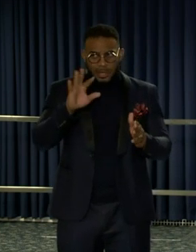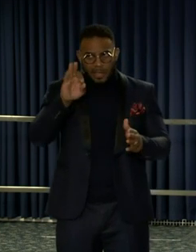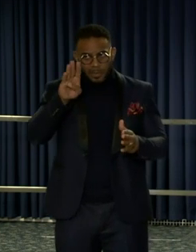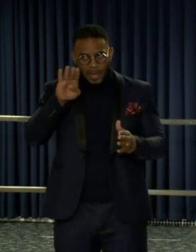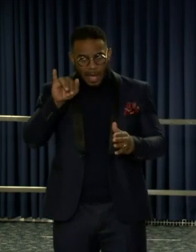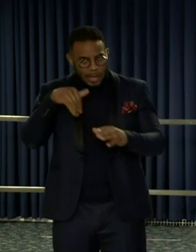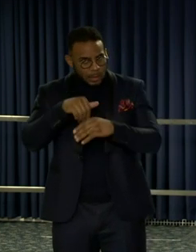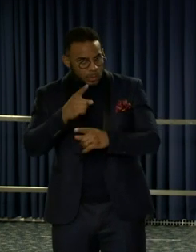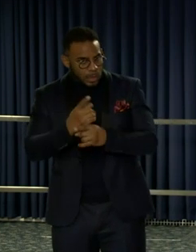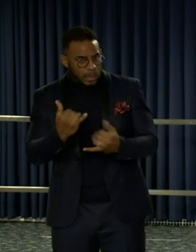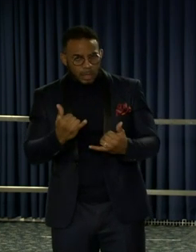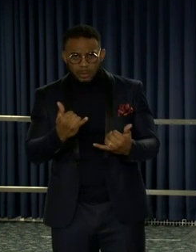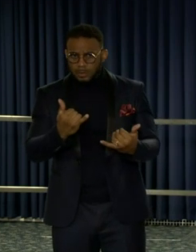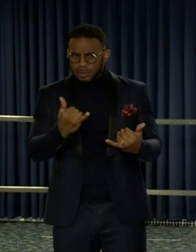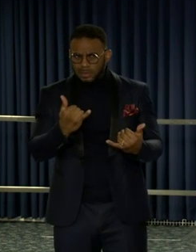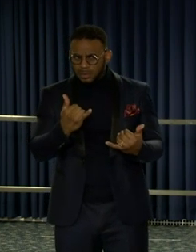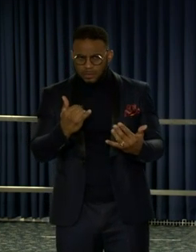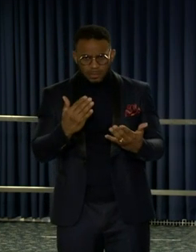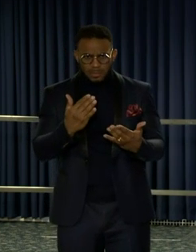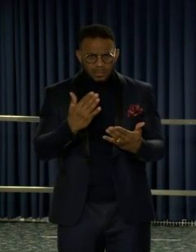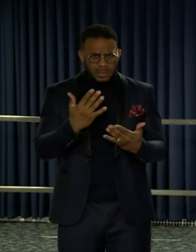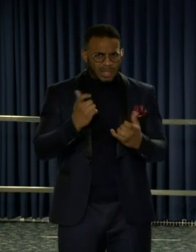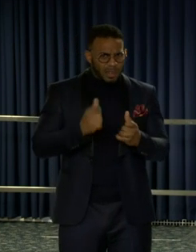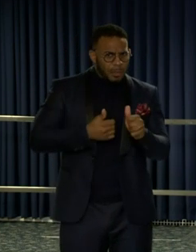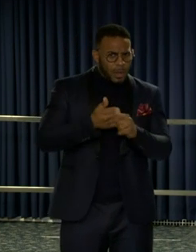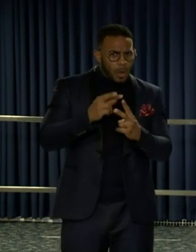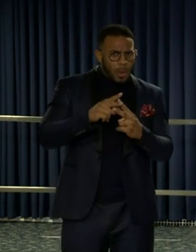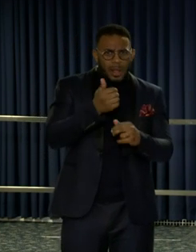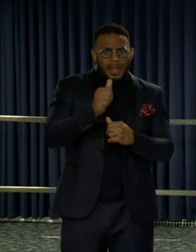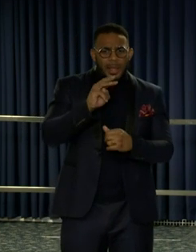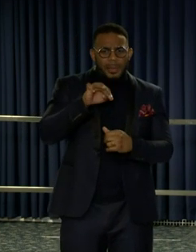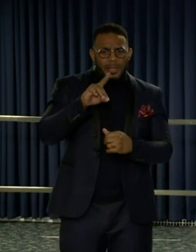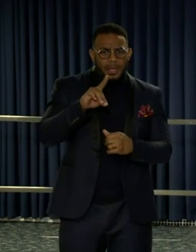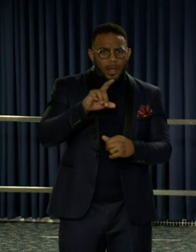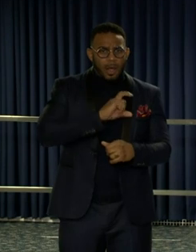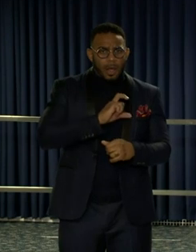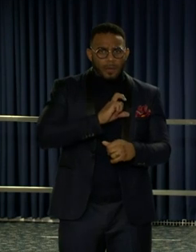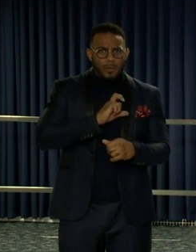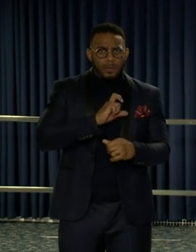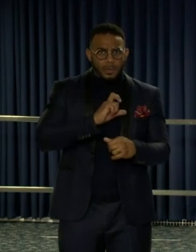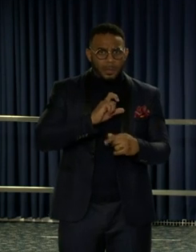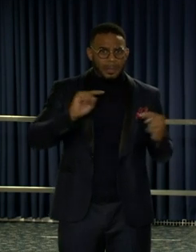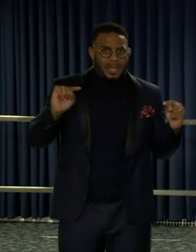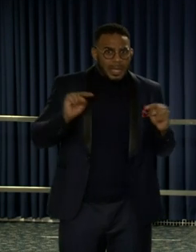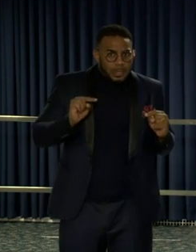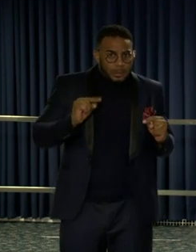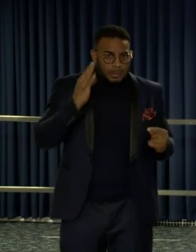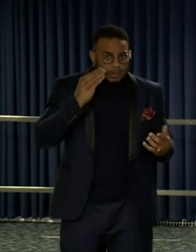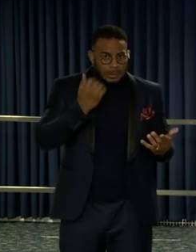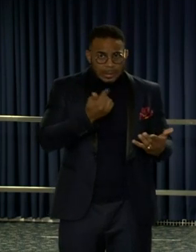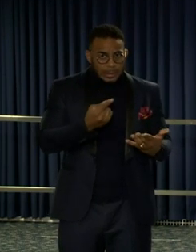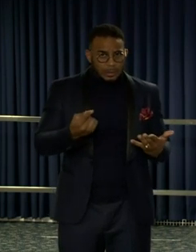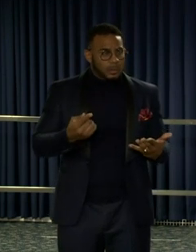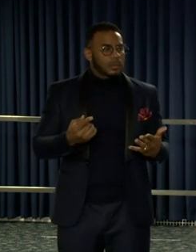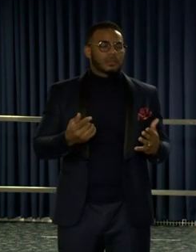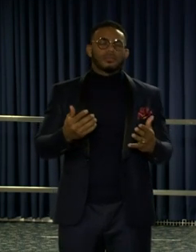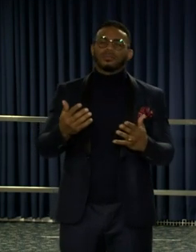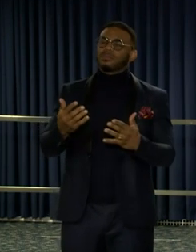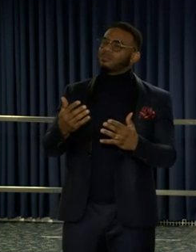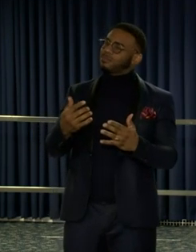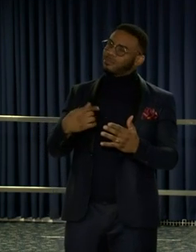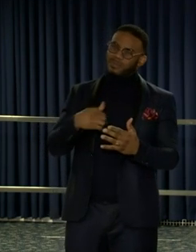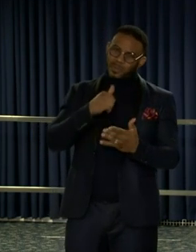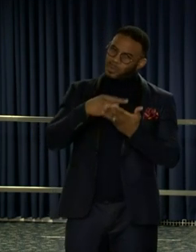there at this point. And could someone give us an update on whether any MPD officers have been injured? We